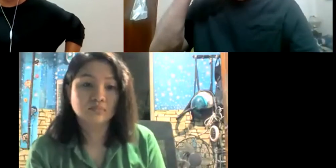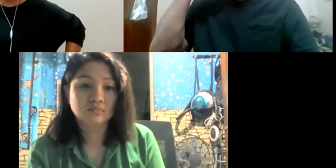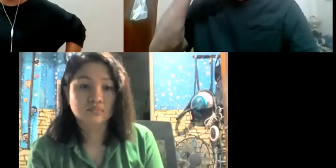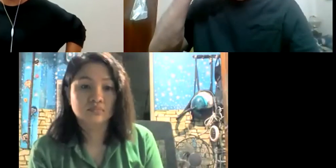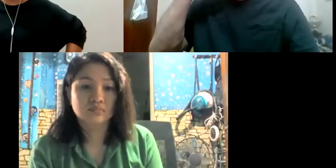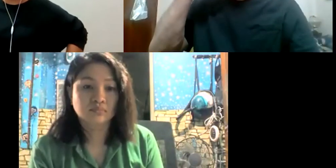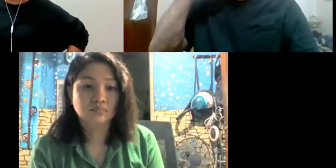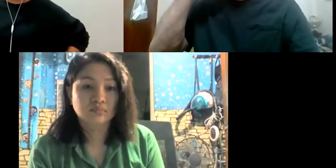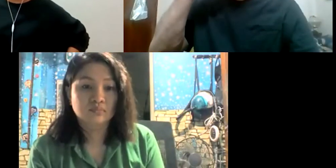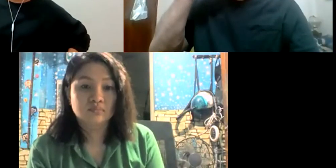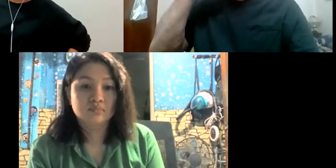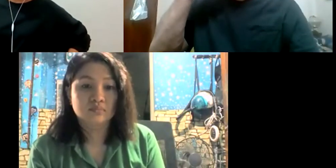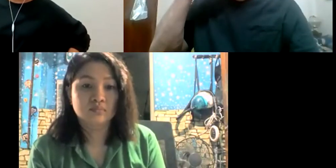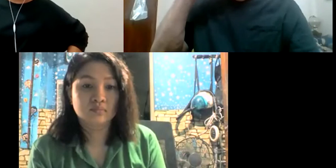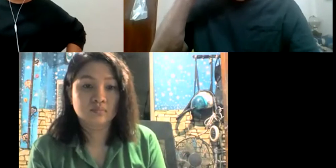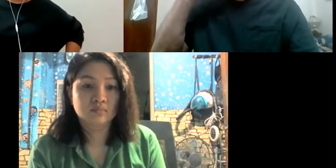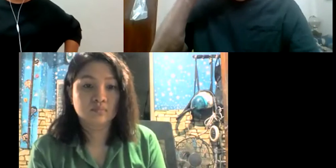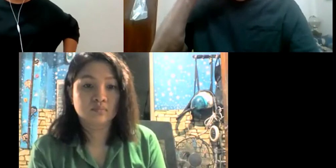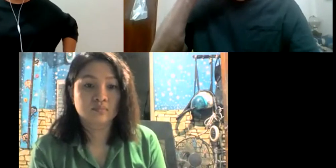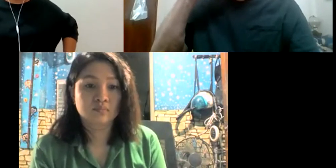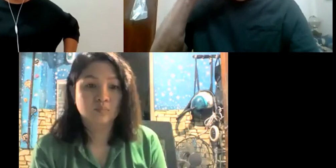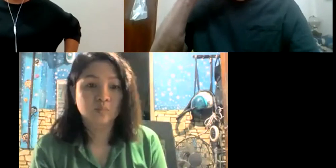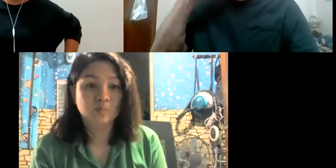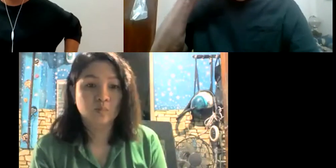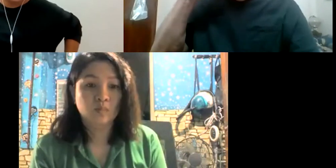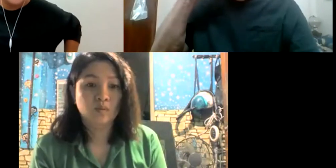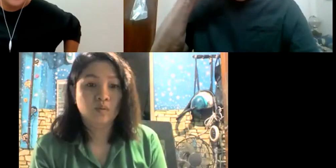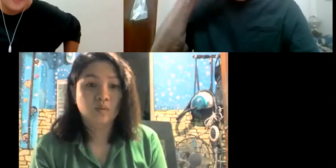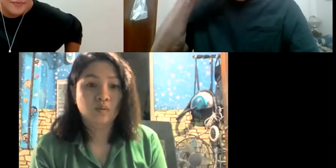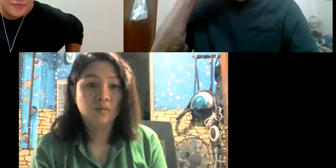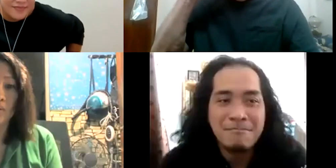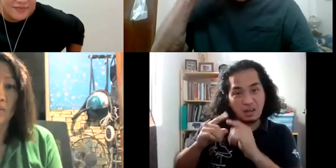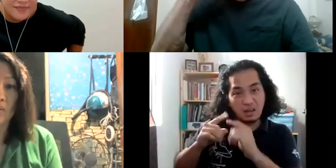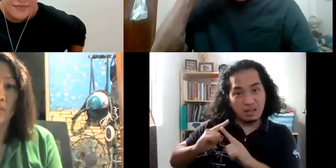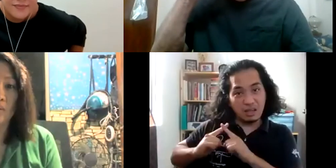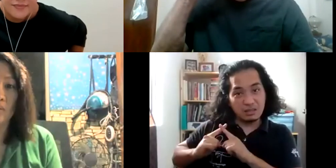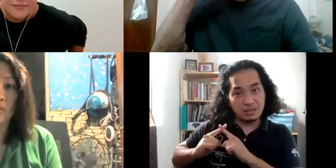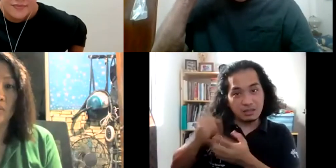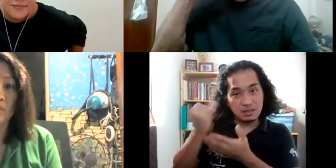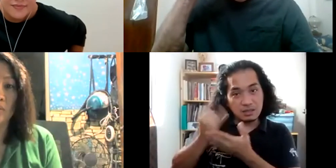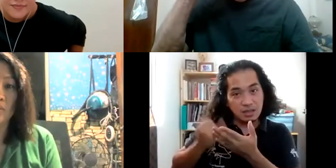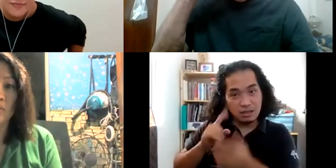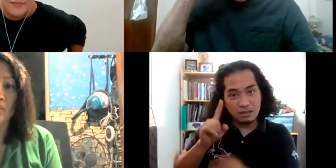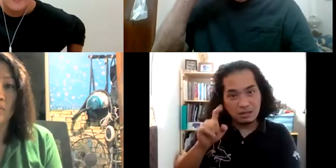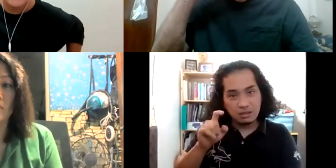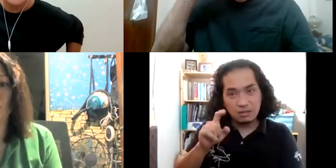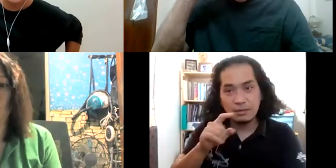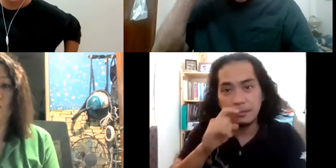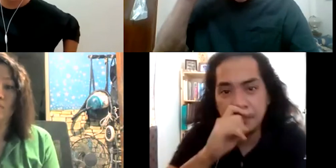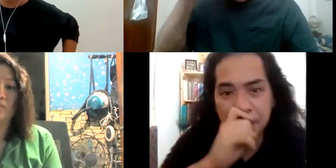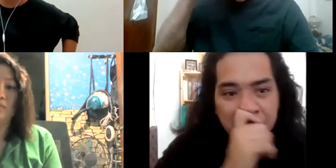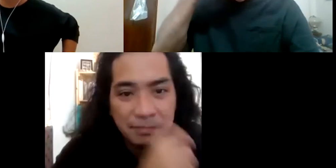So maybe Peebs. Okay. So yesterday, there's a touch. So